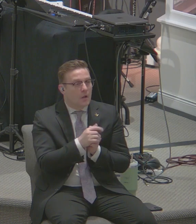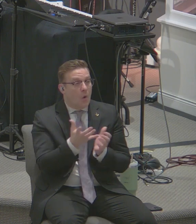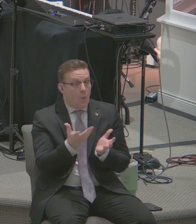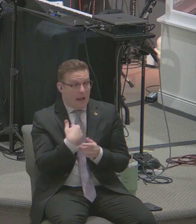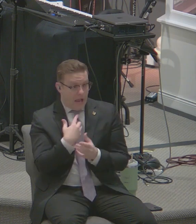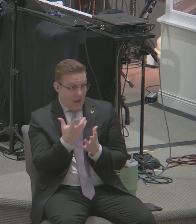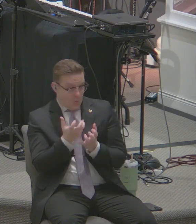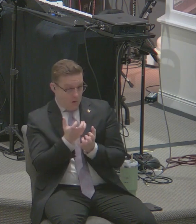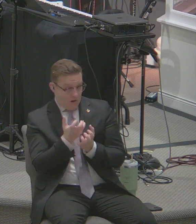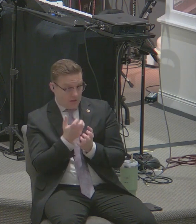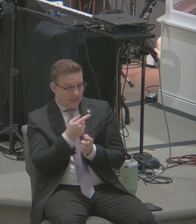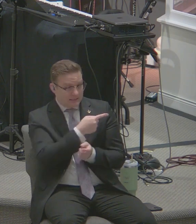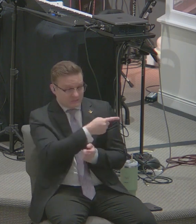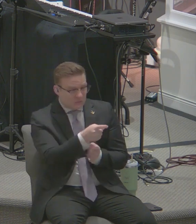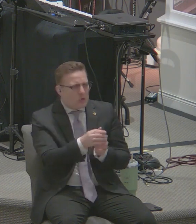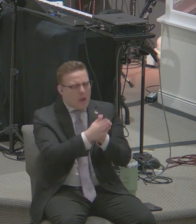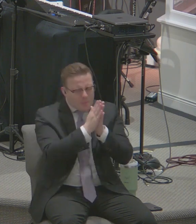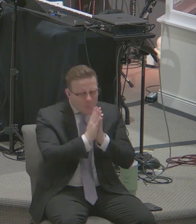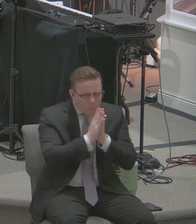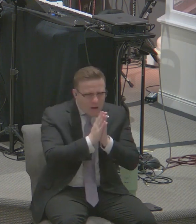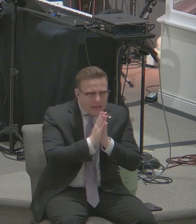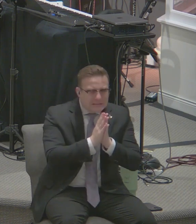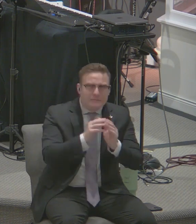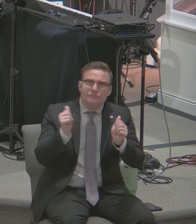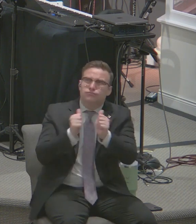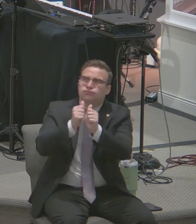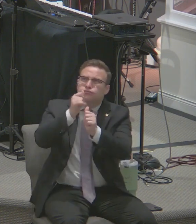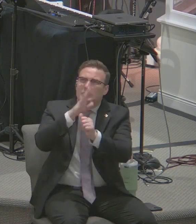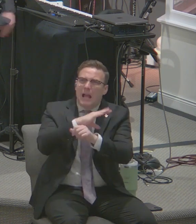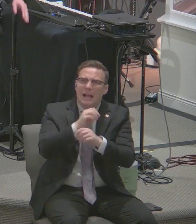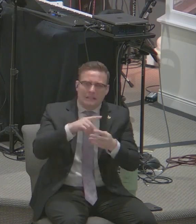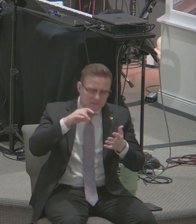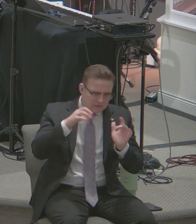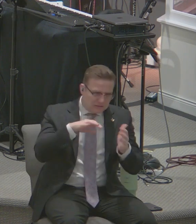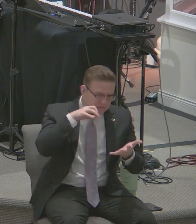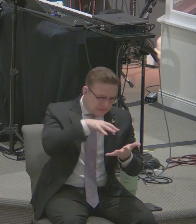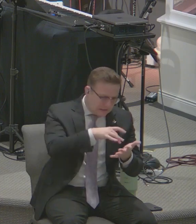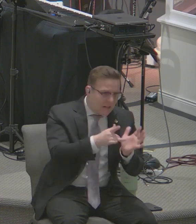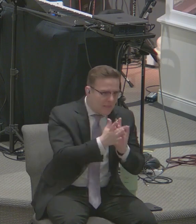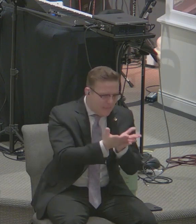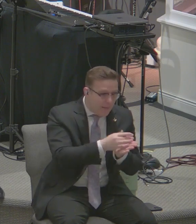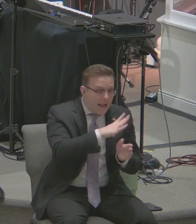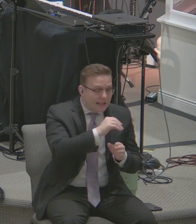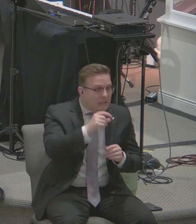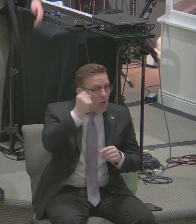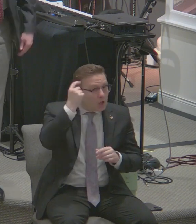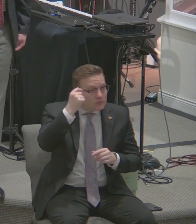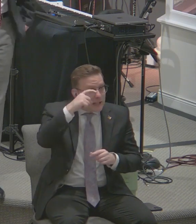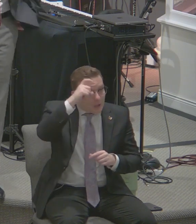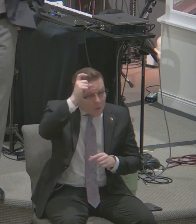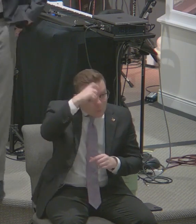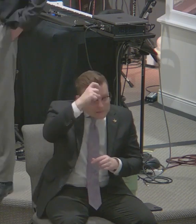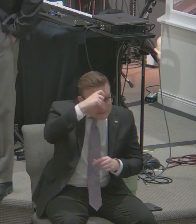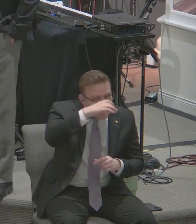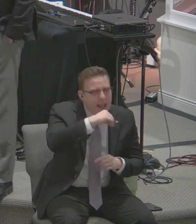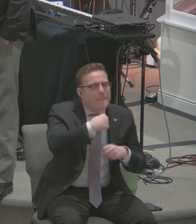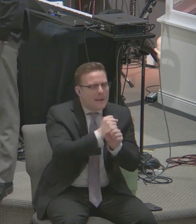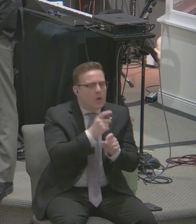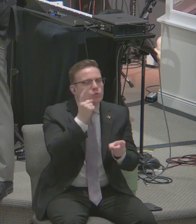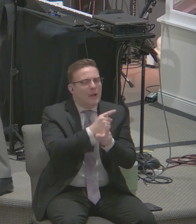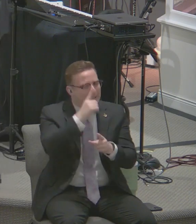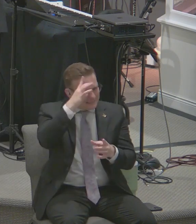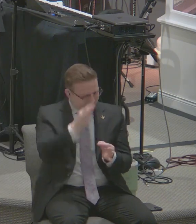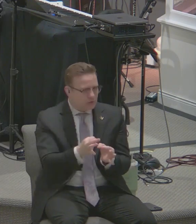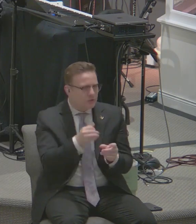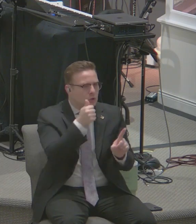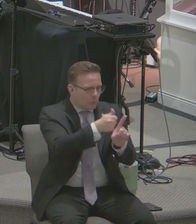What I want them to do is pray, seek the face of God, get in the Word of God, listen to wisdom, and then make a right decision for